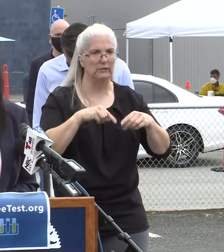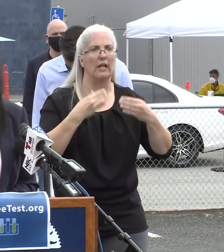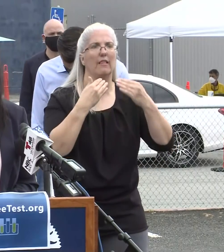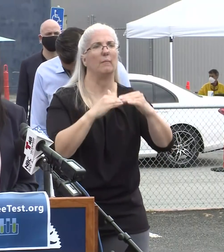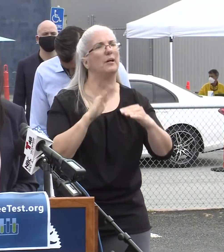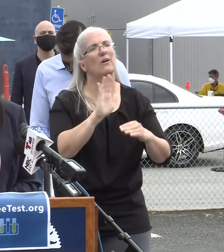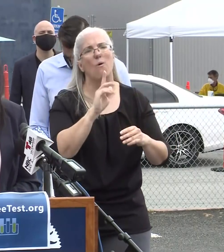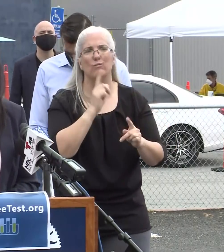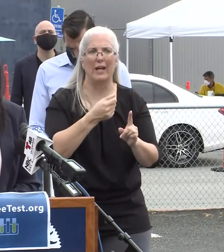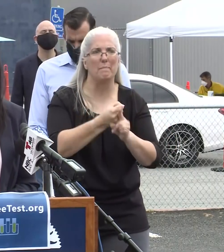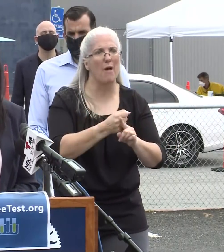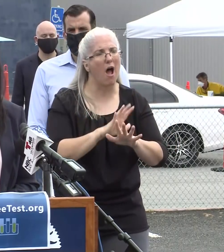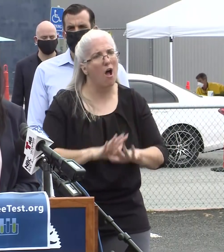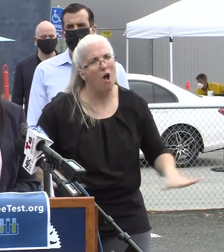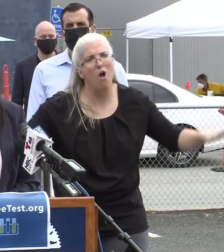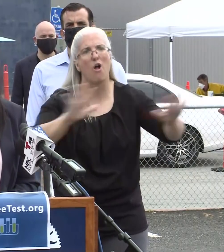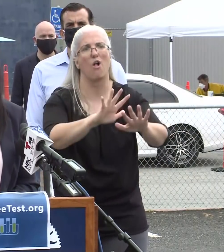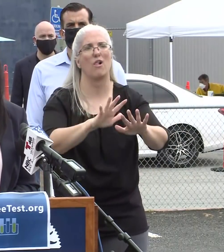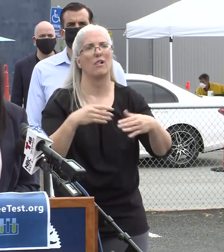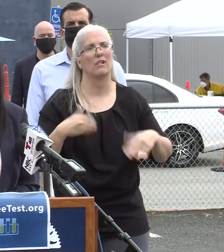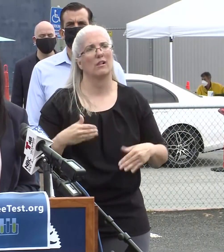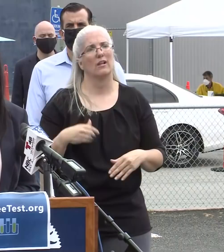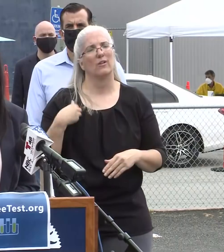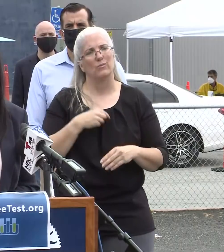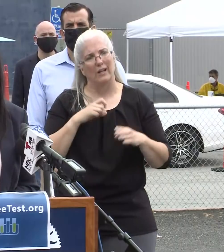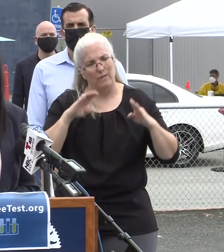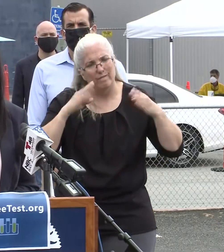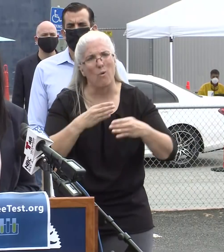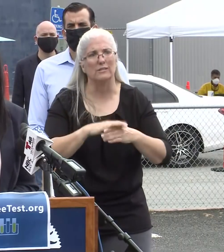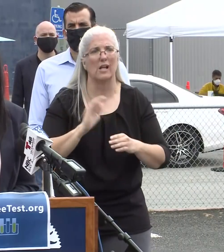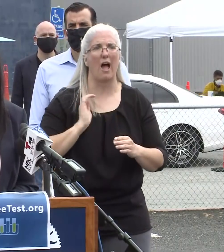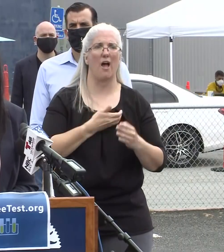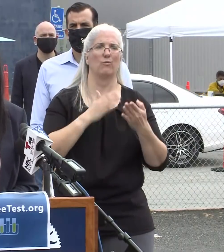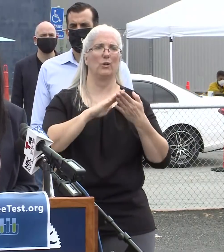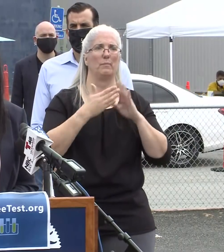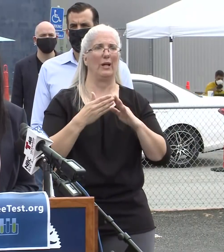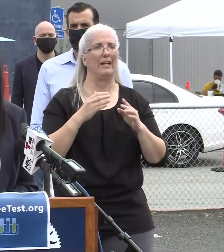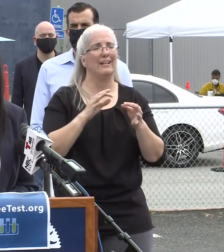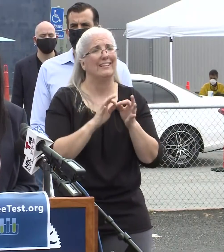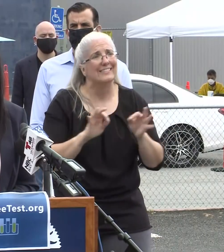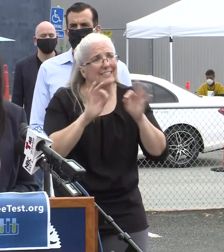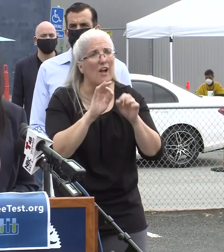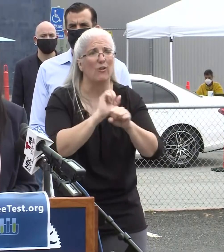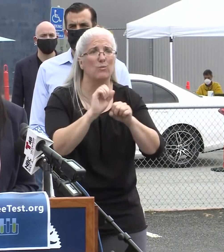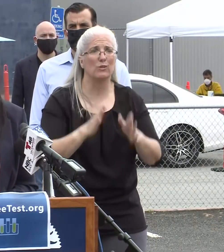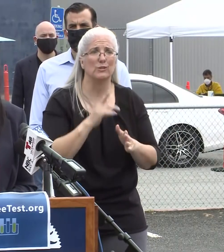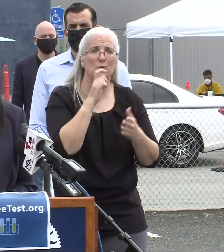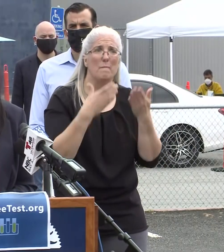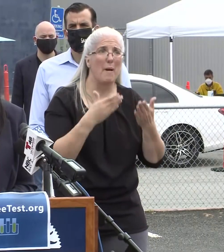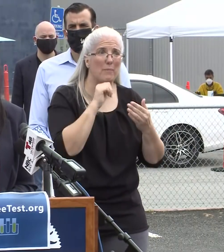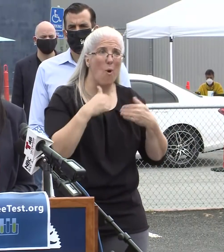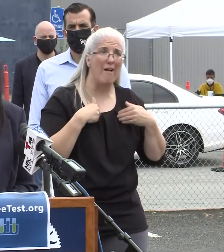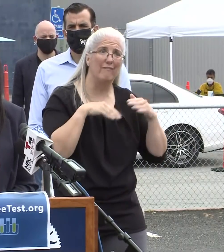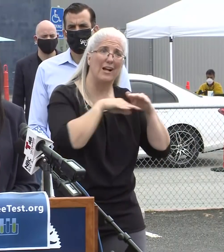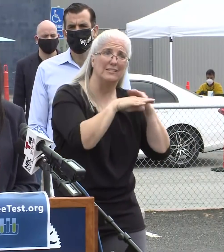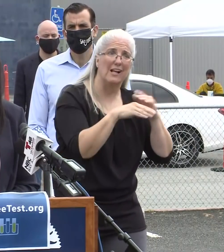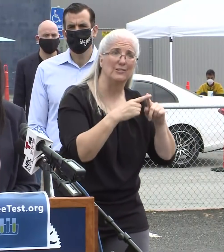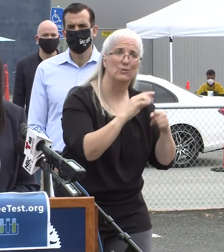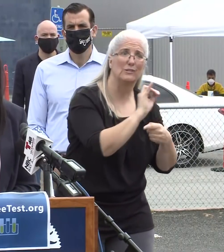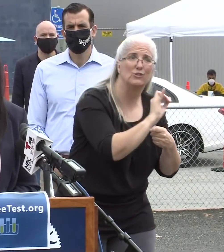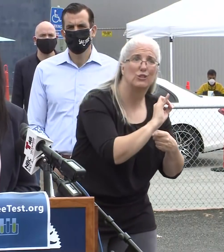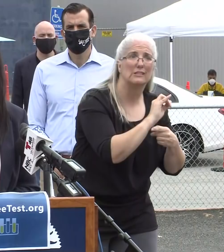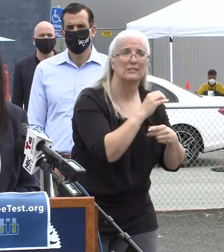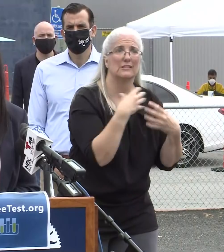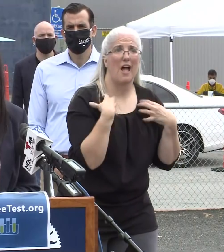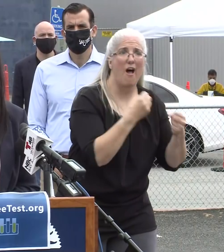workers, folks that have little access to medical care, who have to continue to work because of different